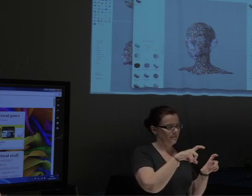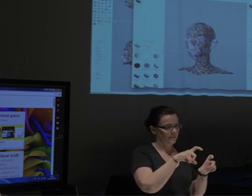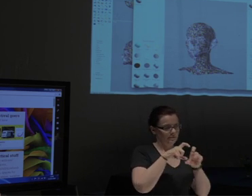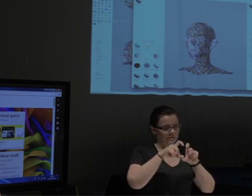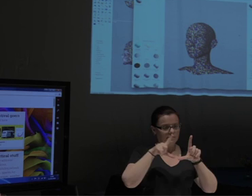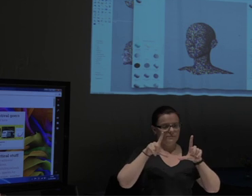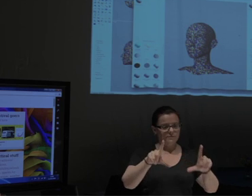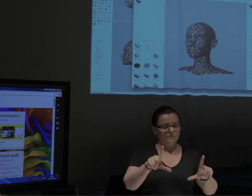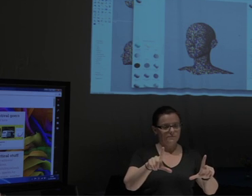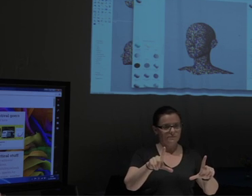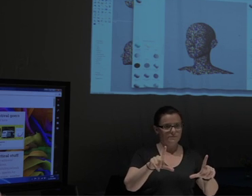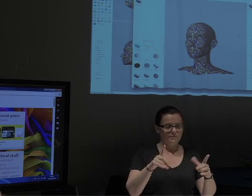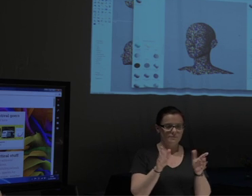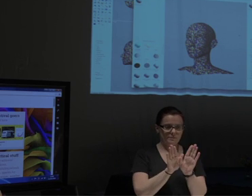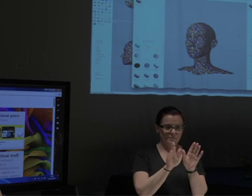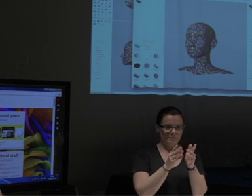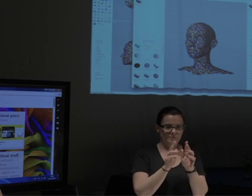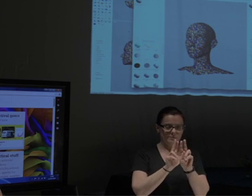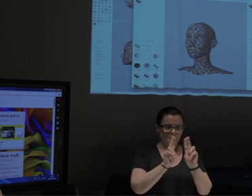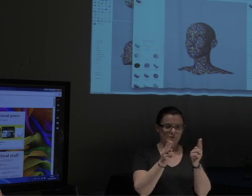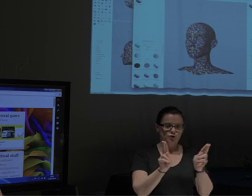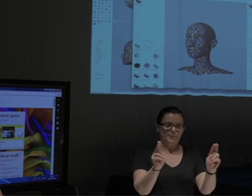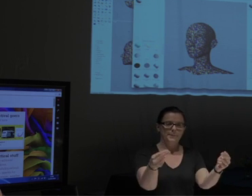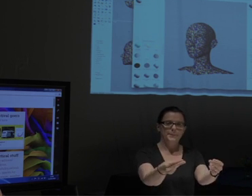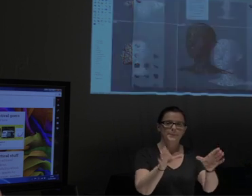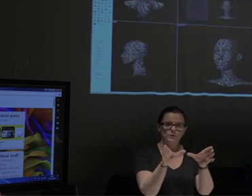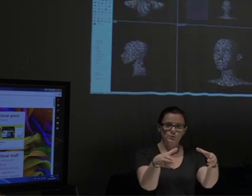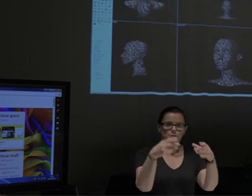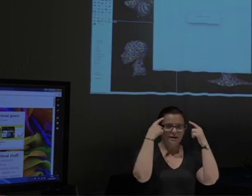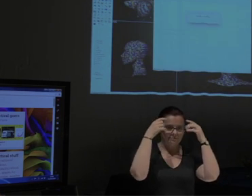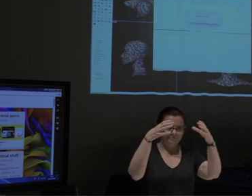Once we have the correct angle, this is then rendered out.